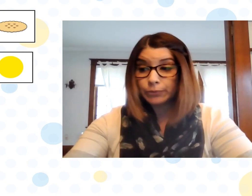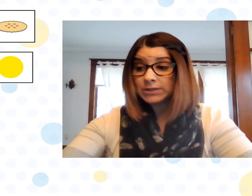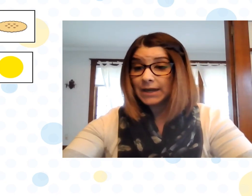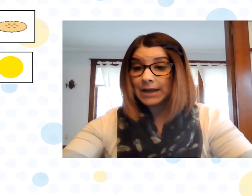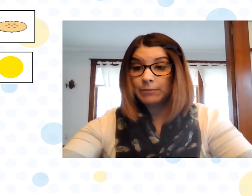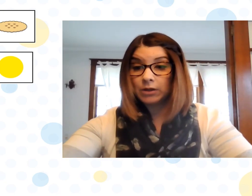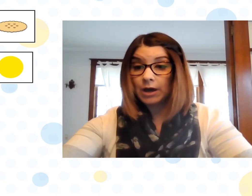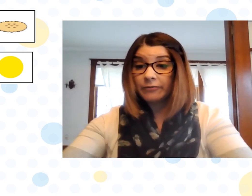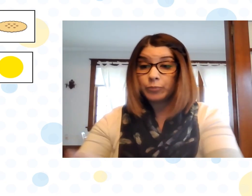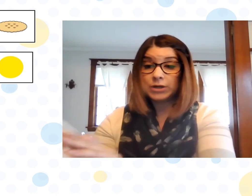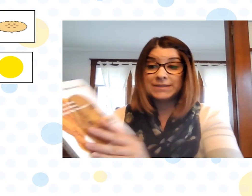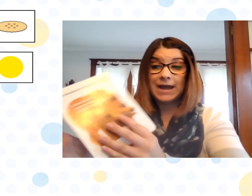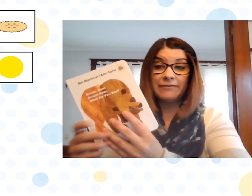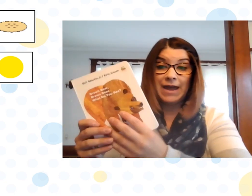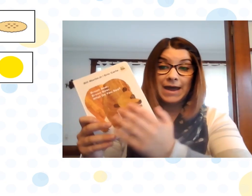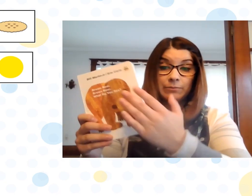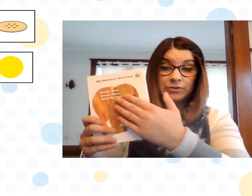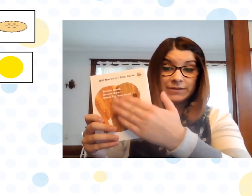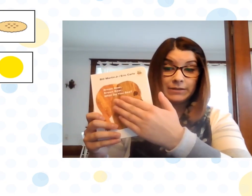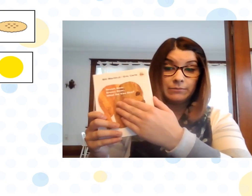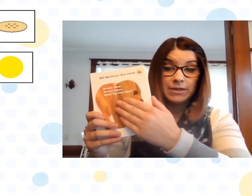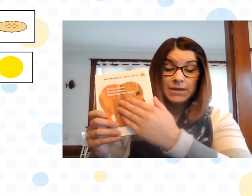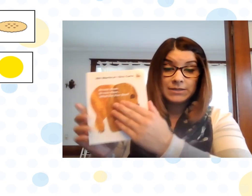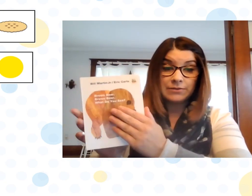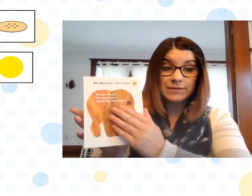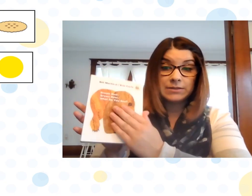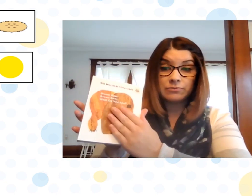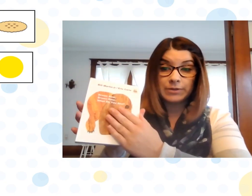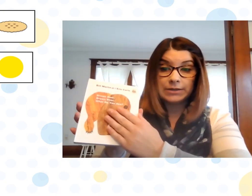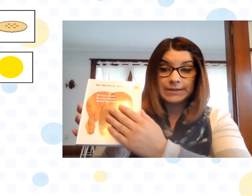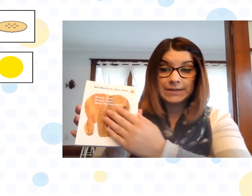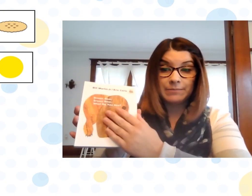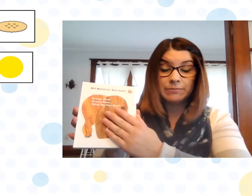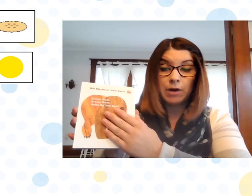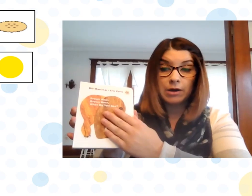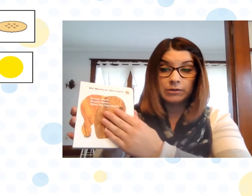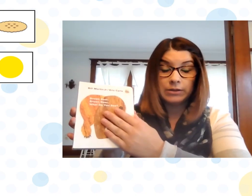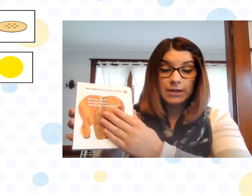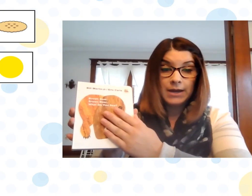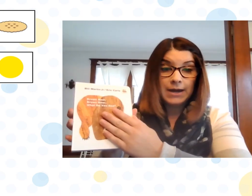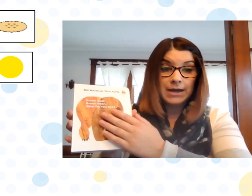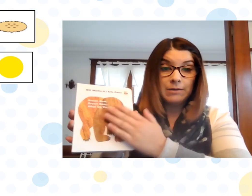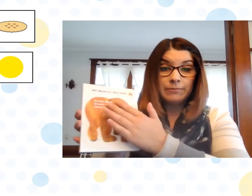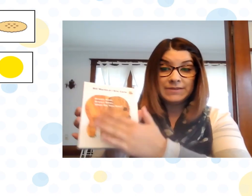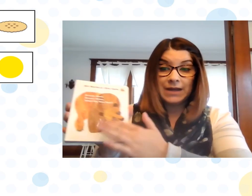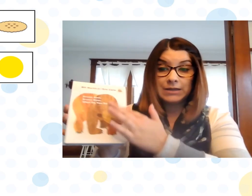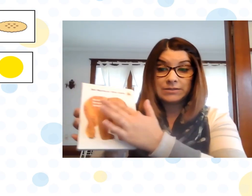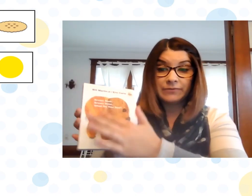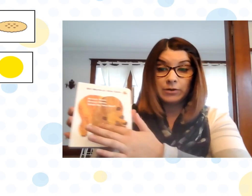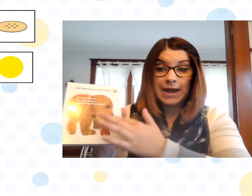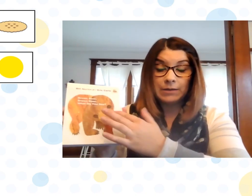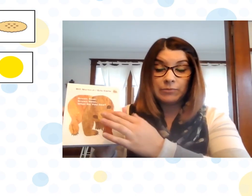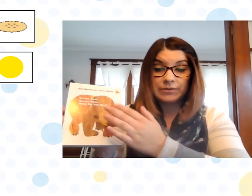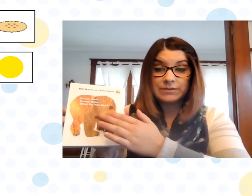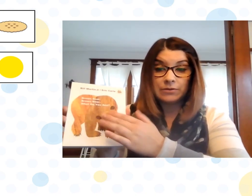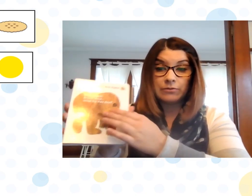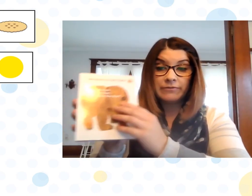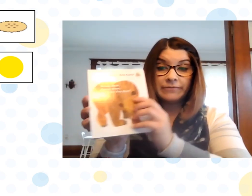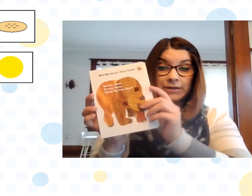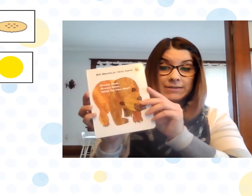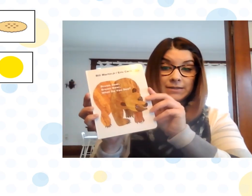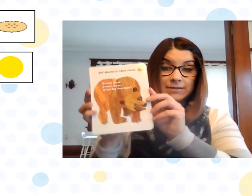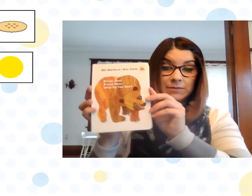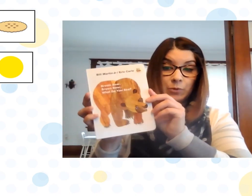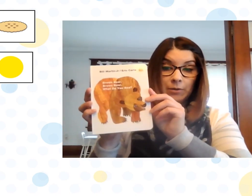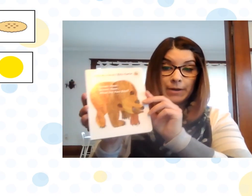Book time. A lot of books have animals in them. So this is a really great time to model signs for animals. So for